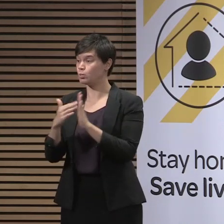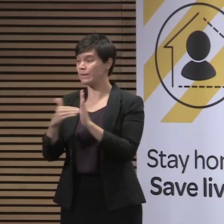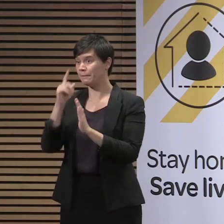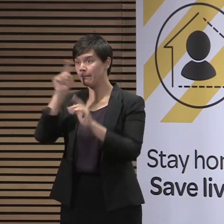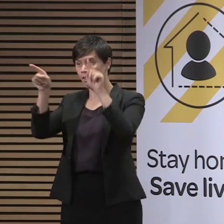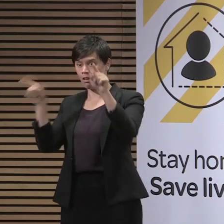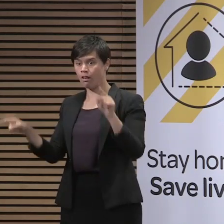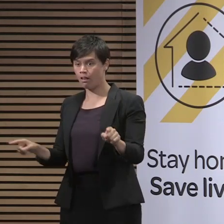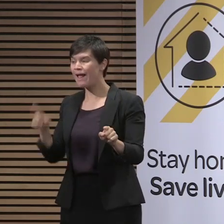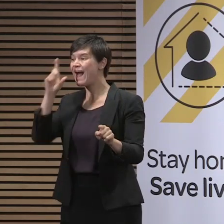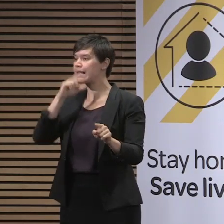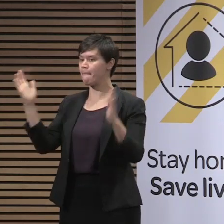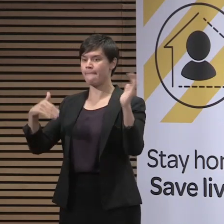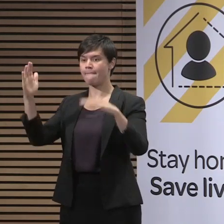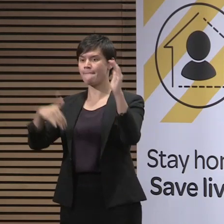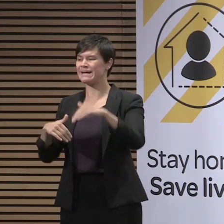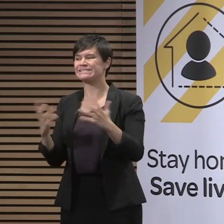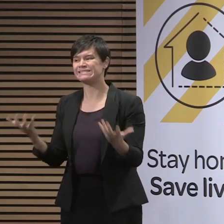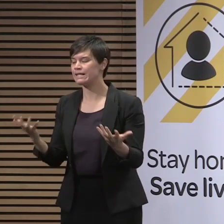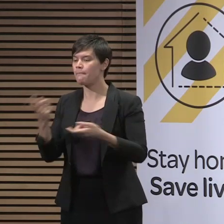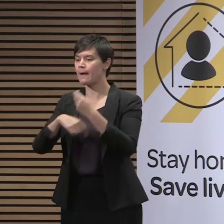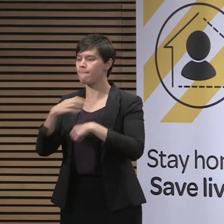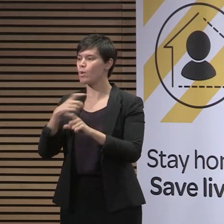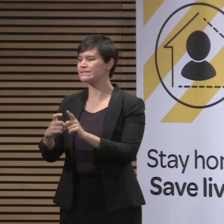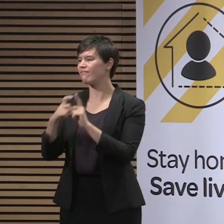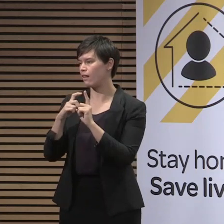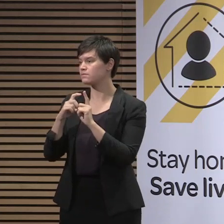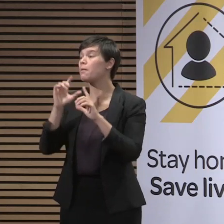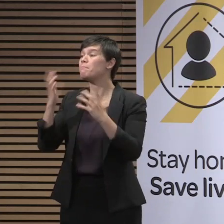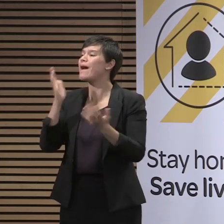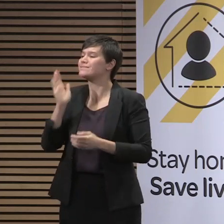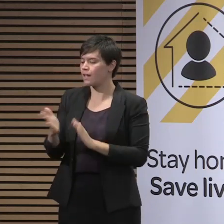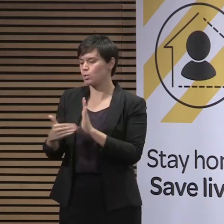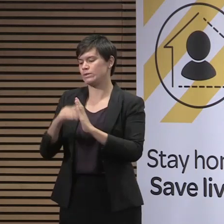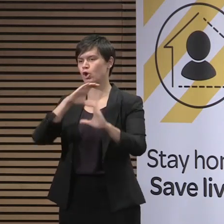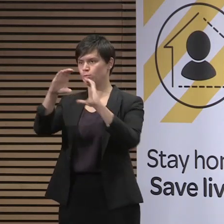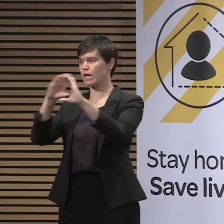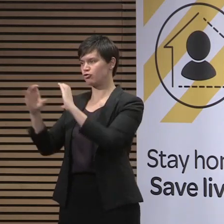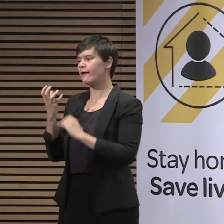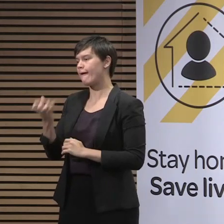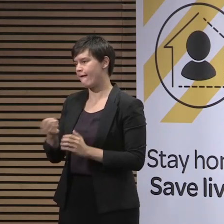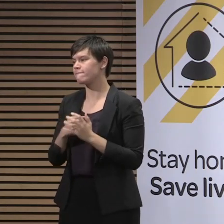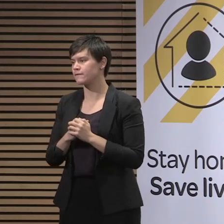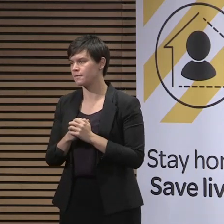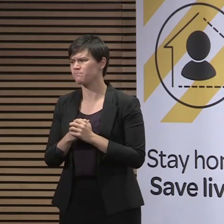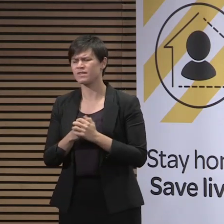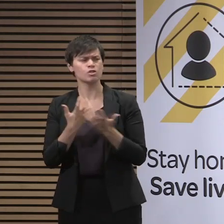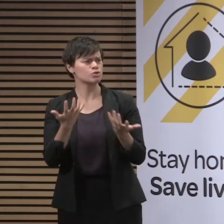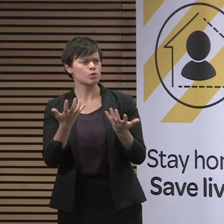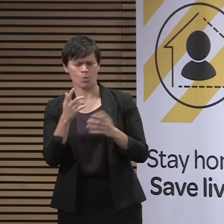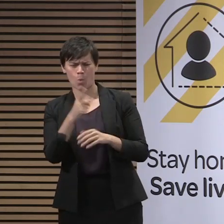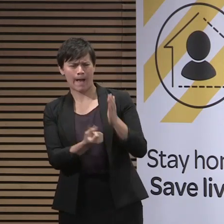difficult, but I know MFAT continues to maintain contact. Do you know what happened there? Was it a miscommunication? I don't have direct information